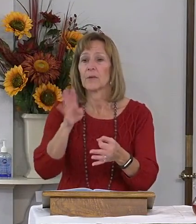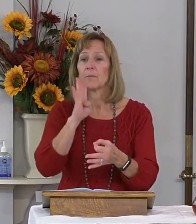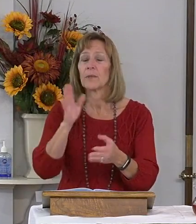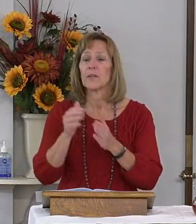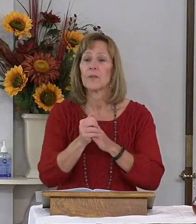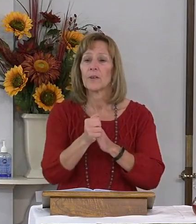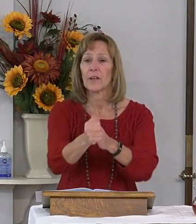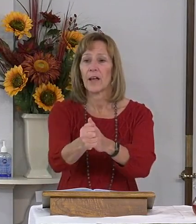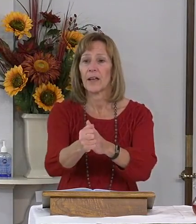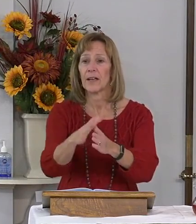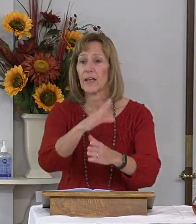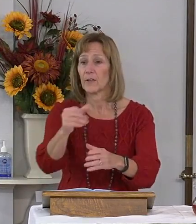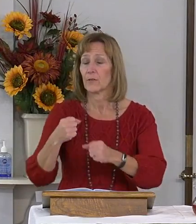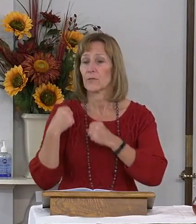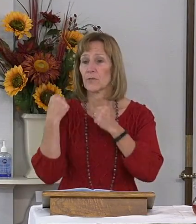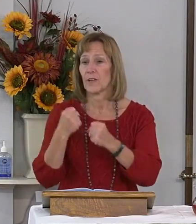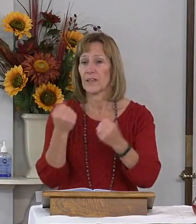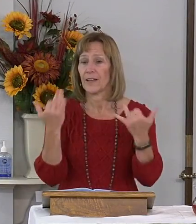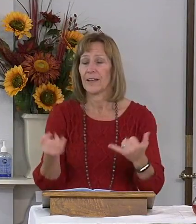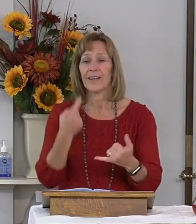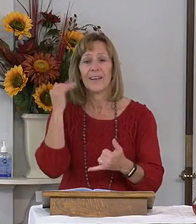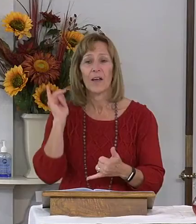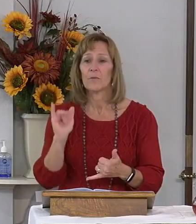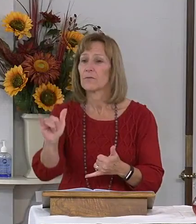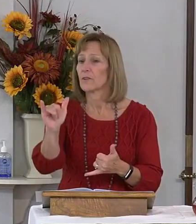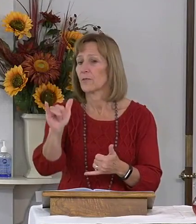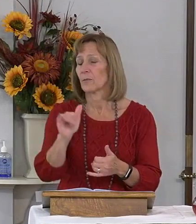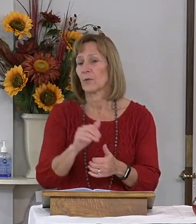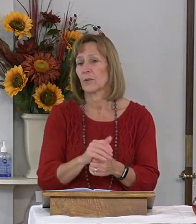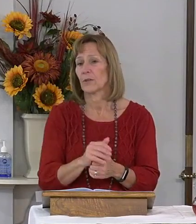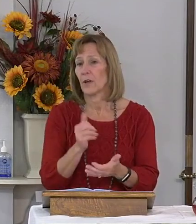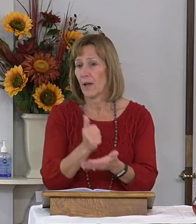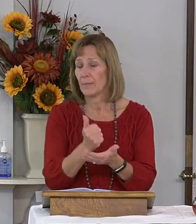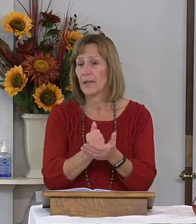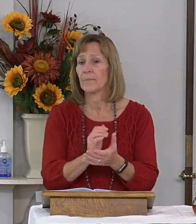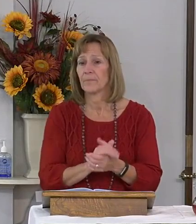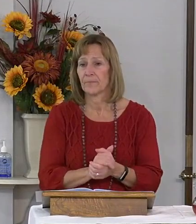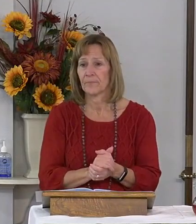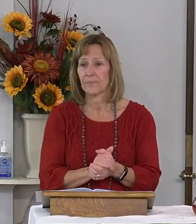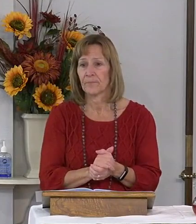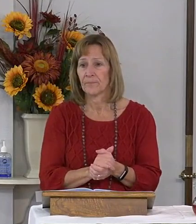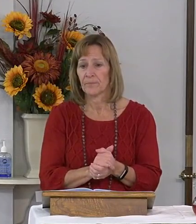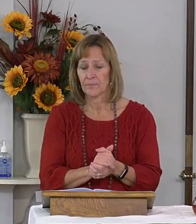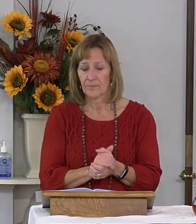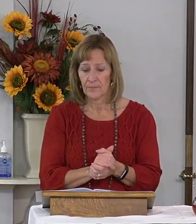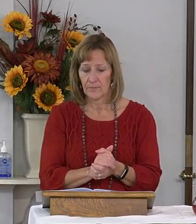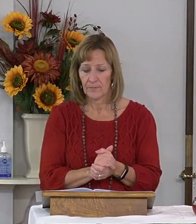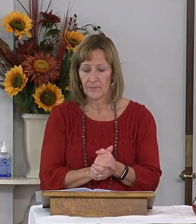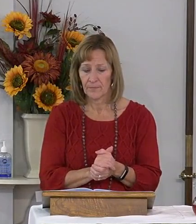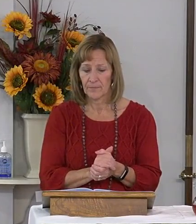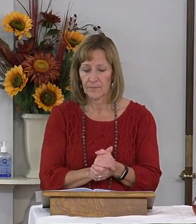your guide and your strength, now and forevermore. Amen.